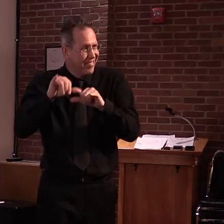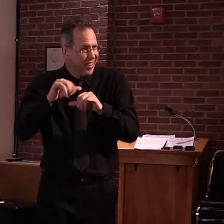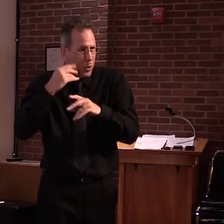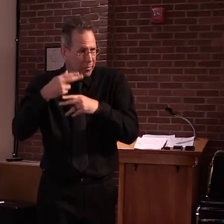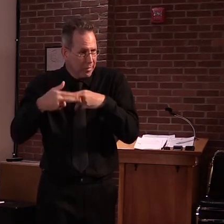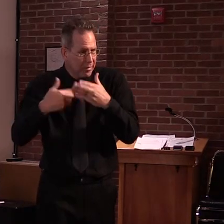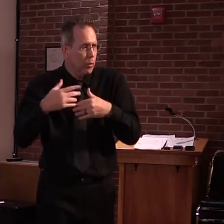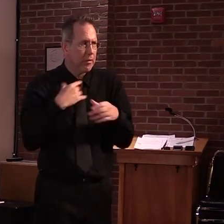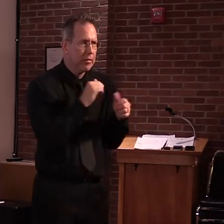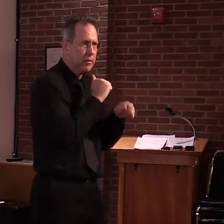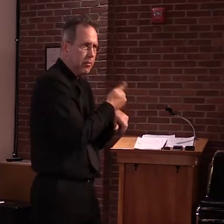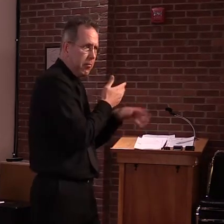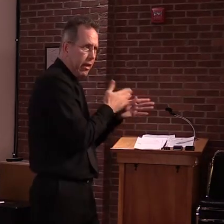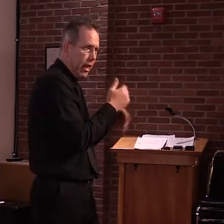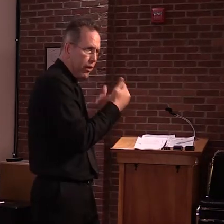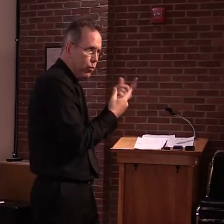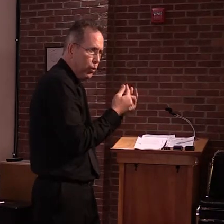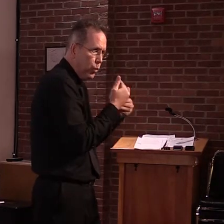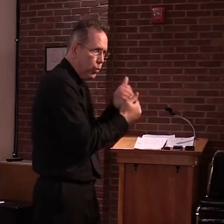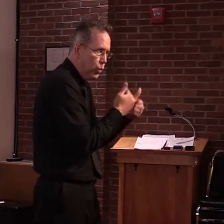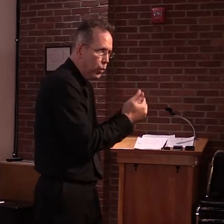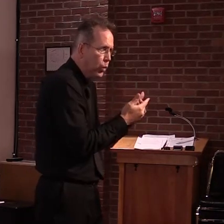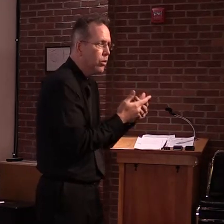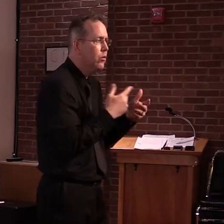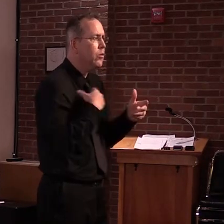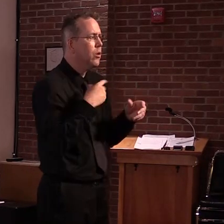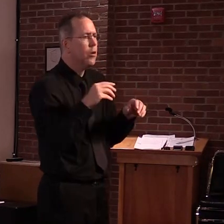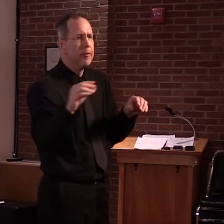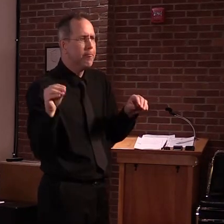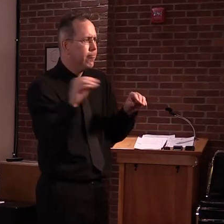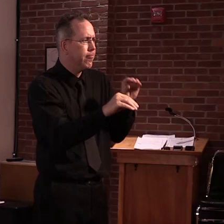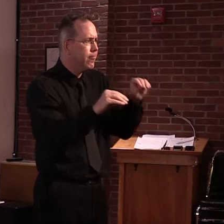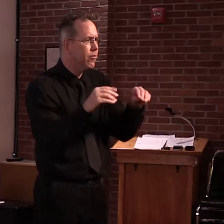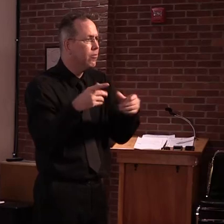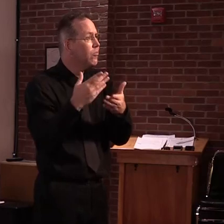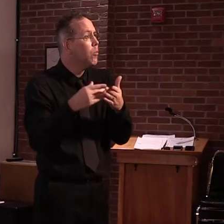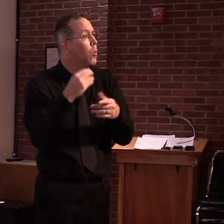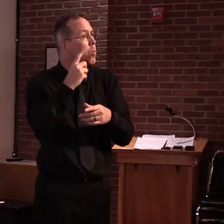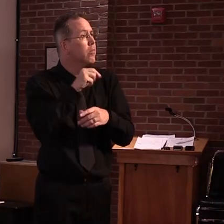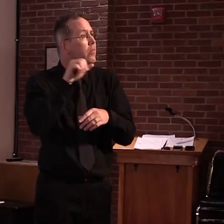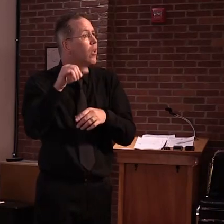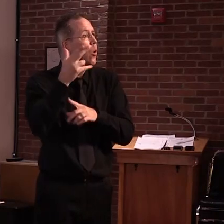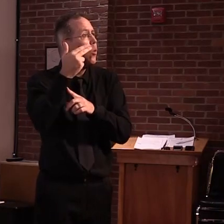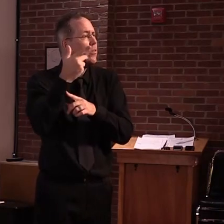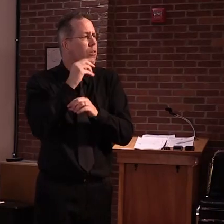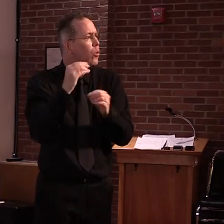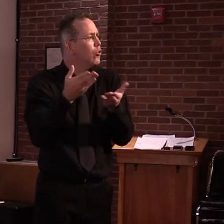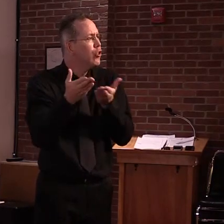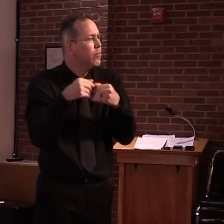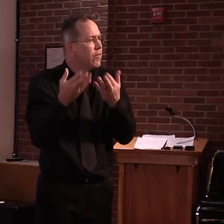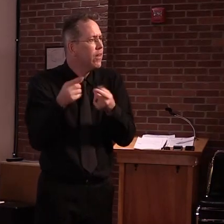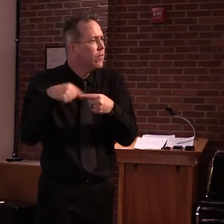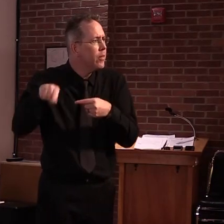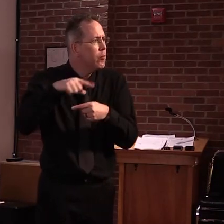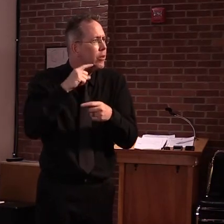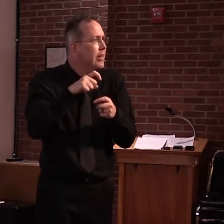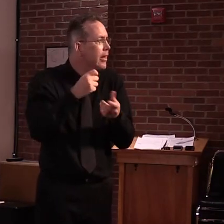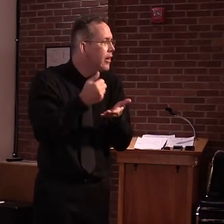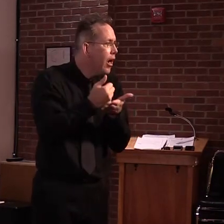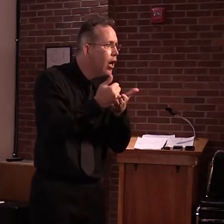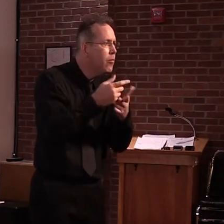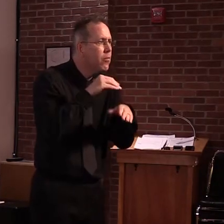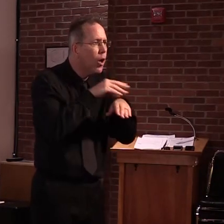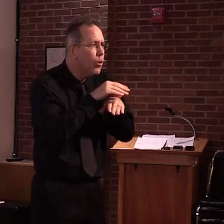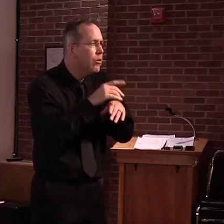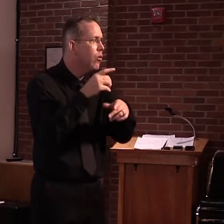housing people without services, and it's unsustainable from a cost perspective. So I think we've got a great plan in terms